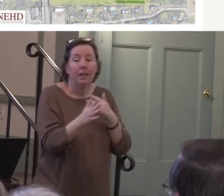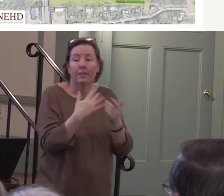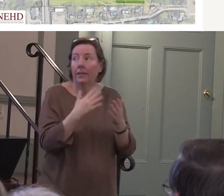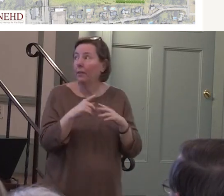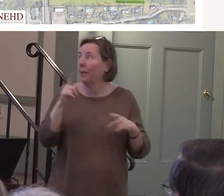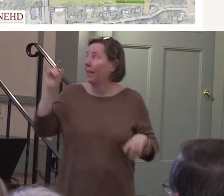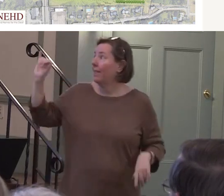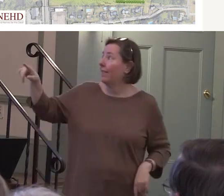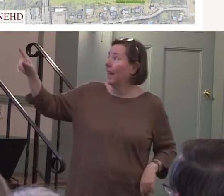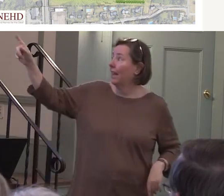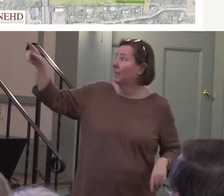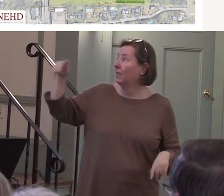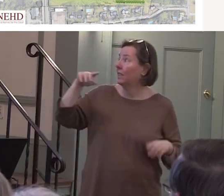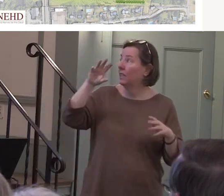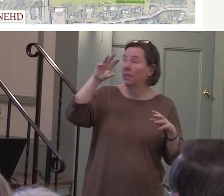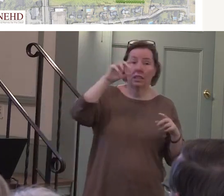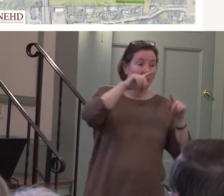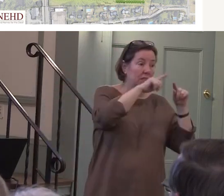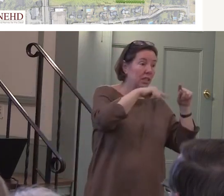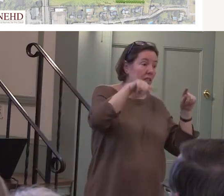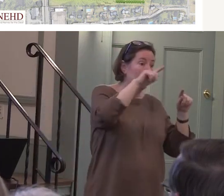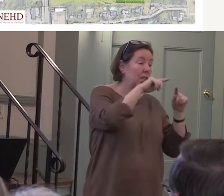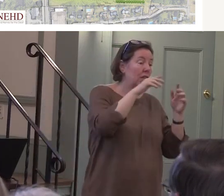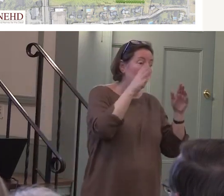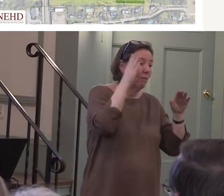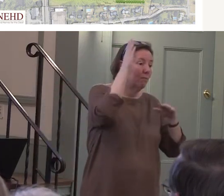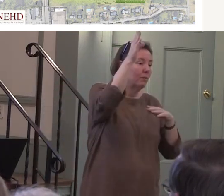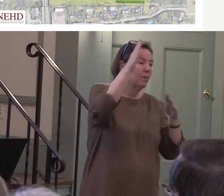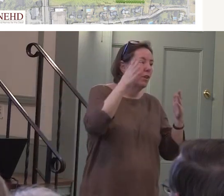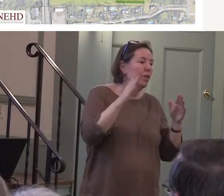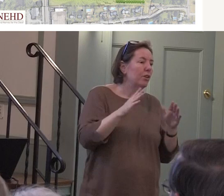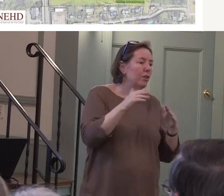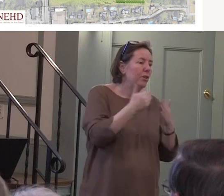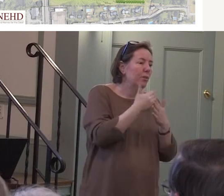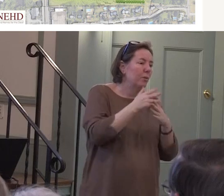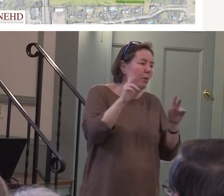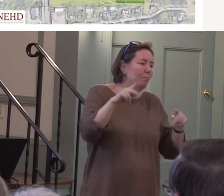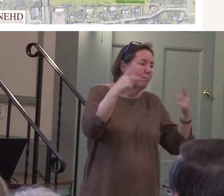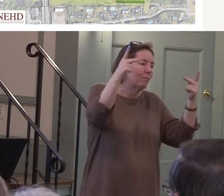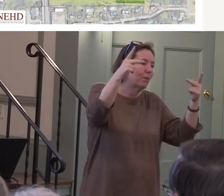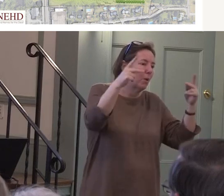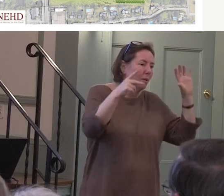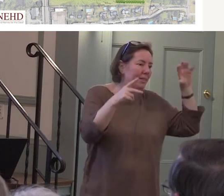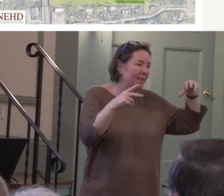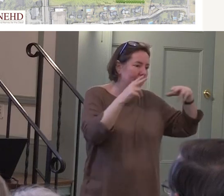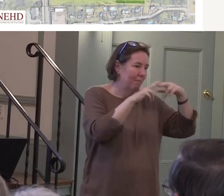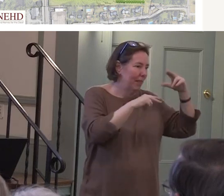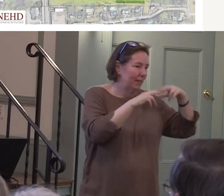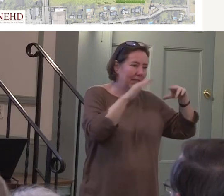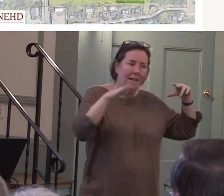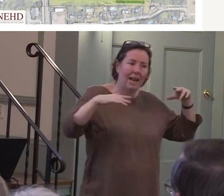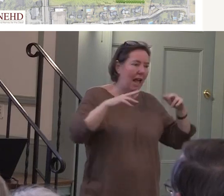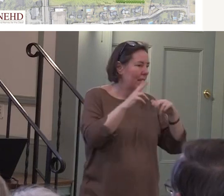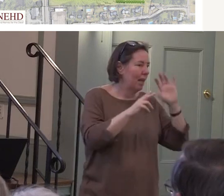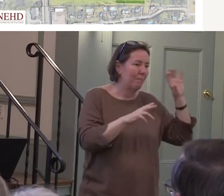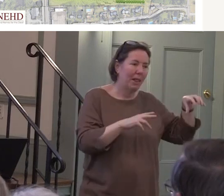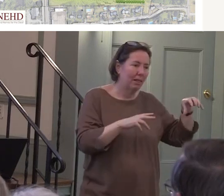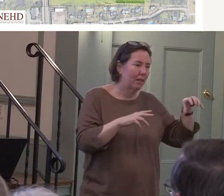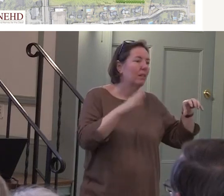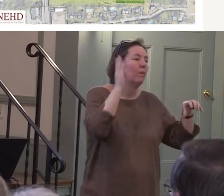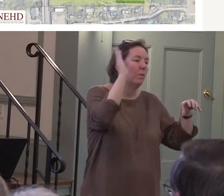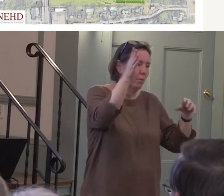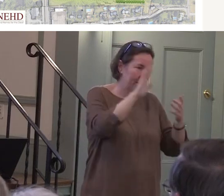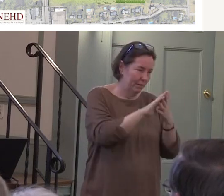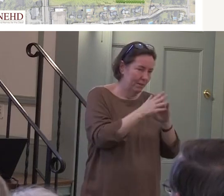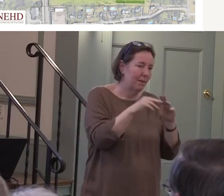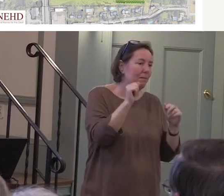This new building right here is the new proposed apartment complex. It